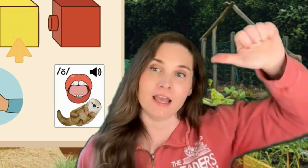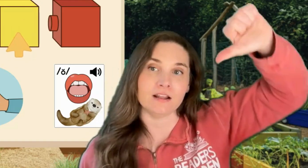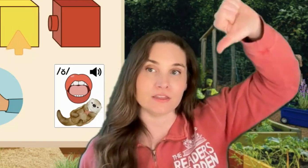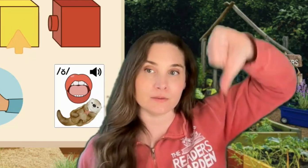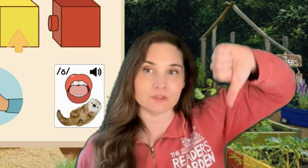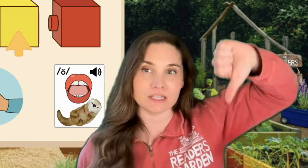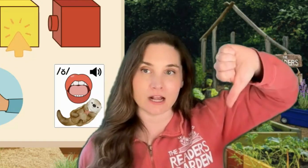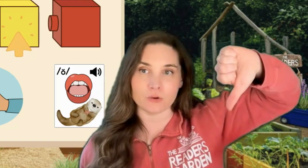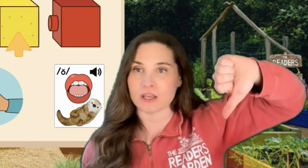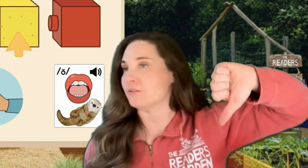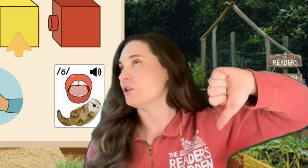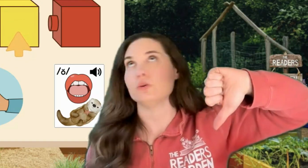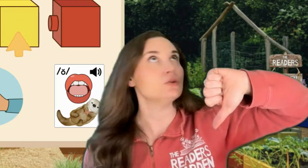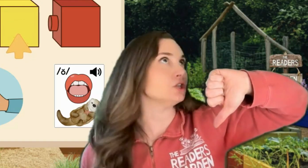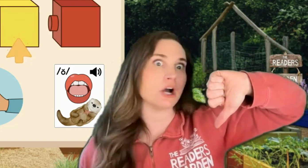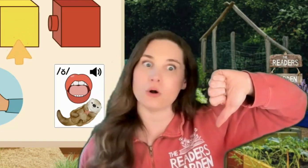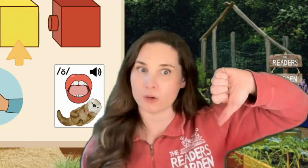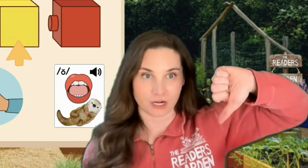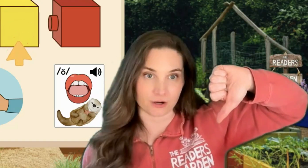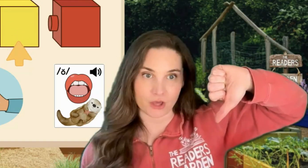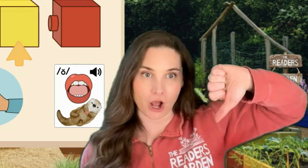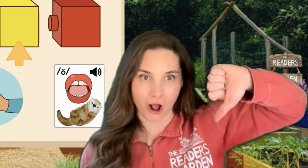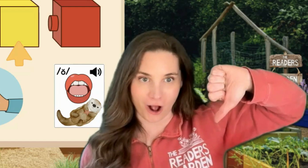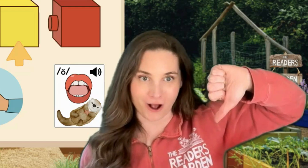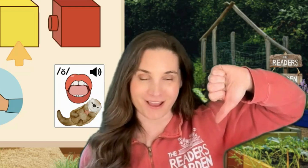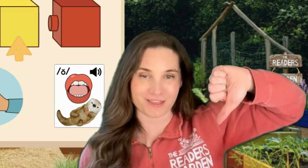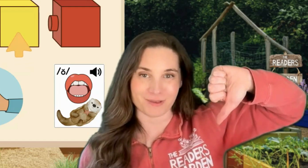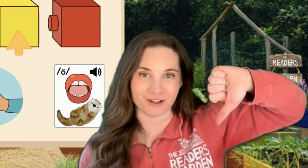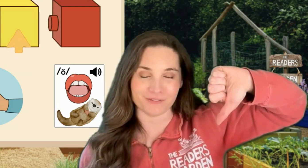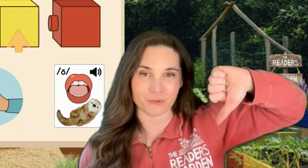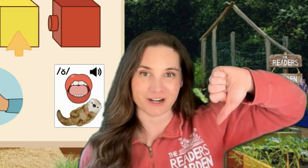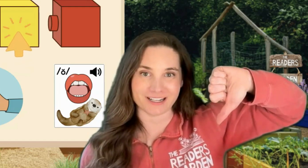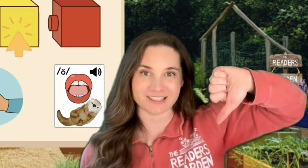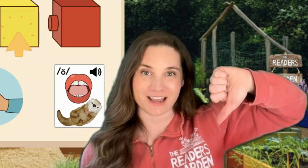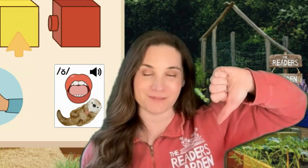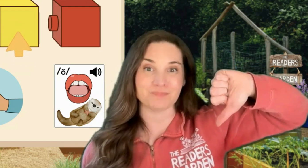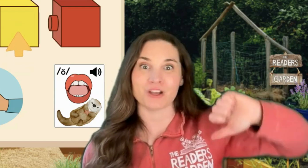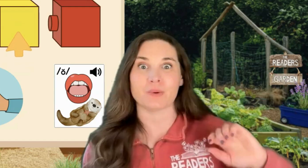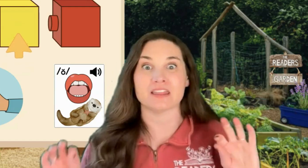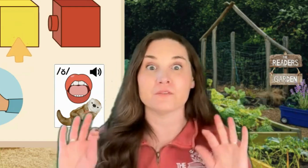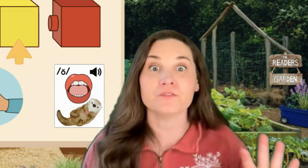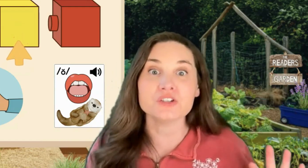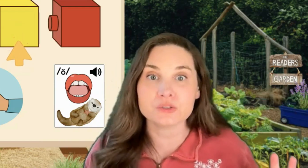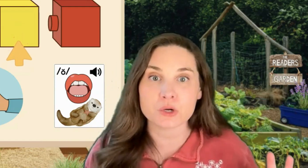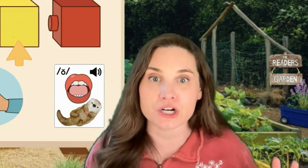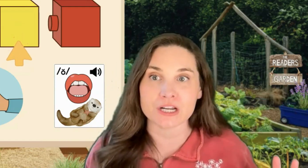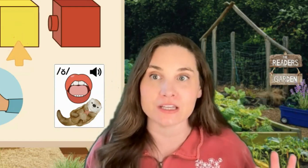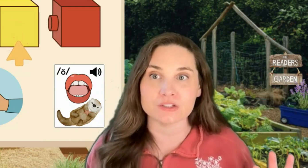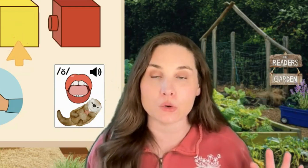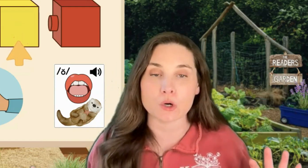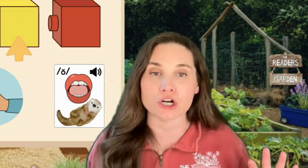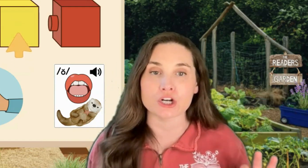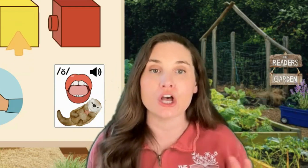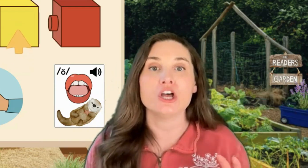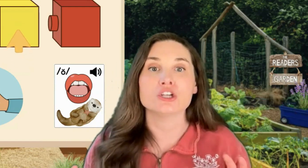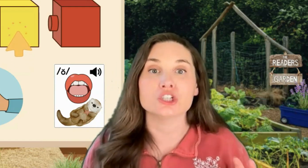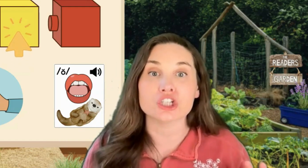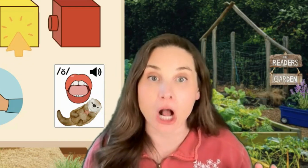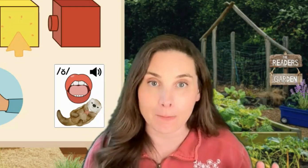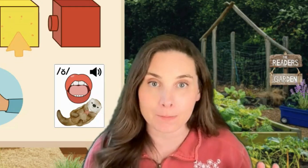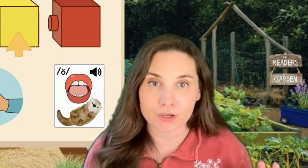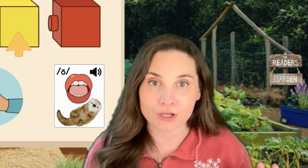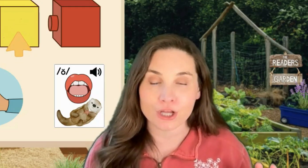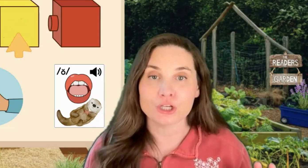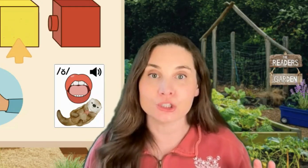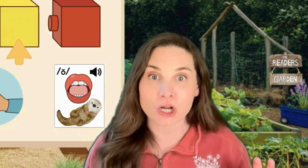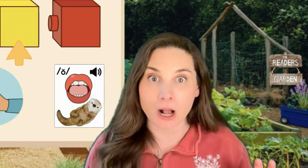say, and a thumbs down if you don't hear the ah in the middle of the word I say. Okay, the first word is the word